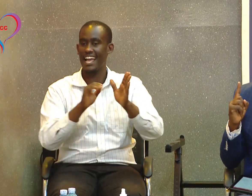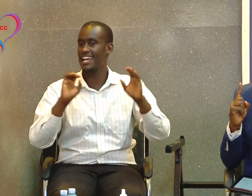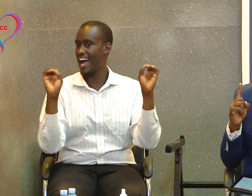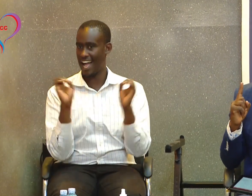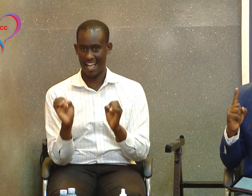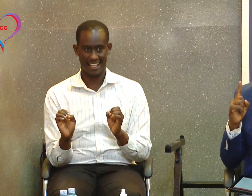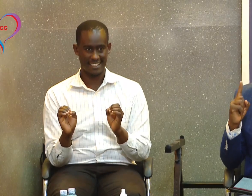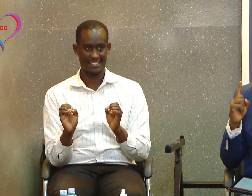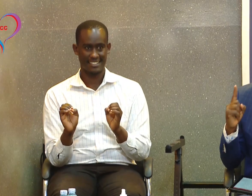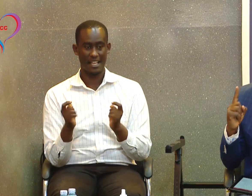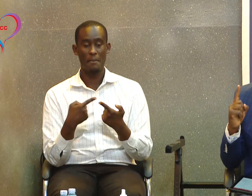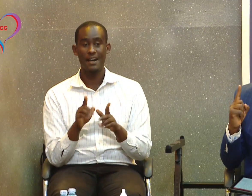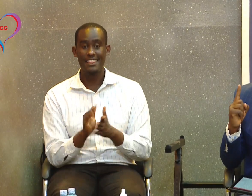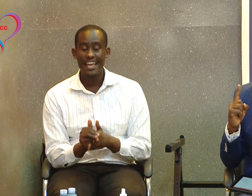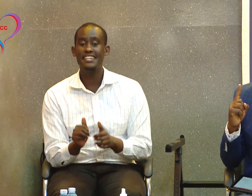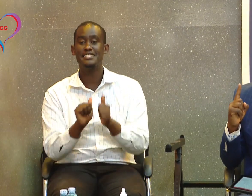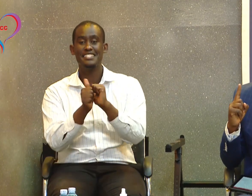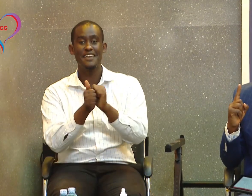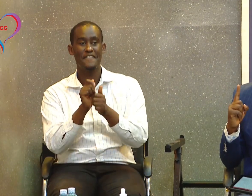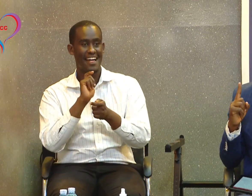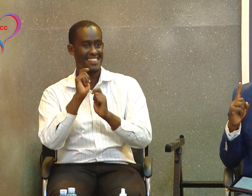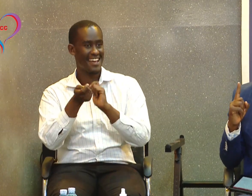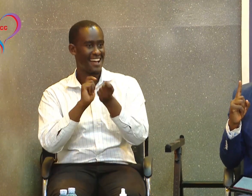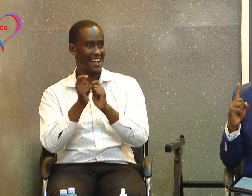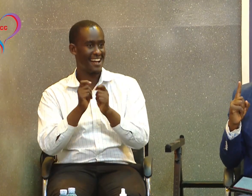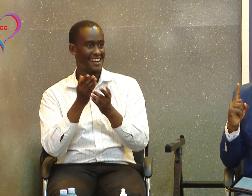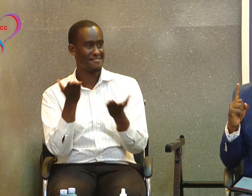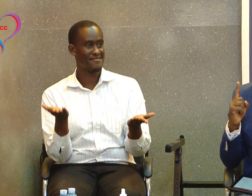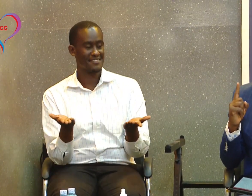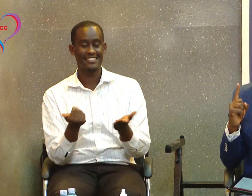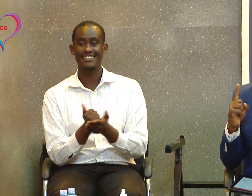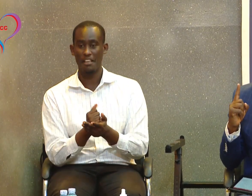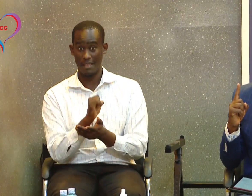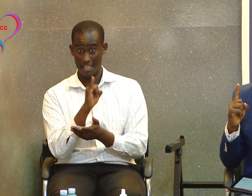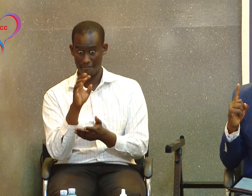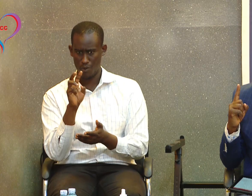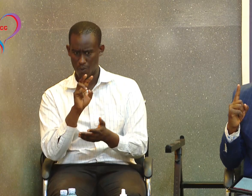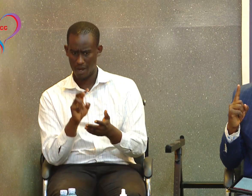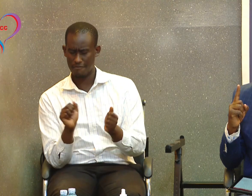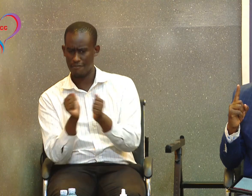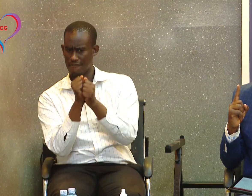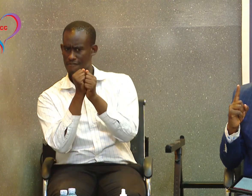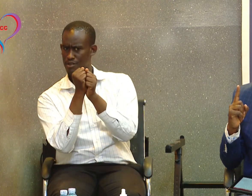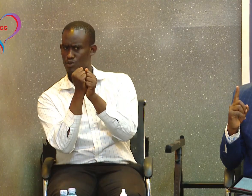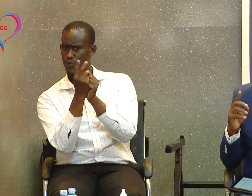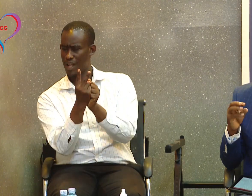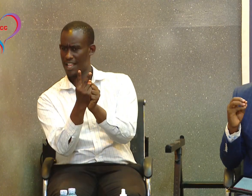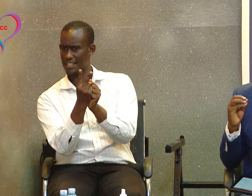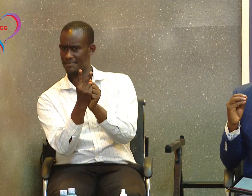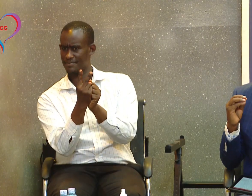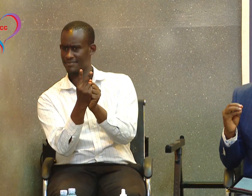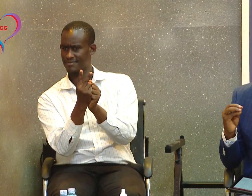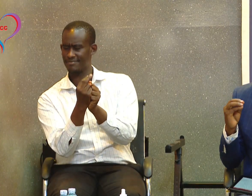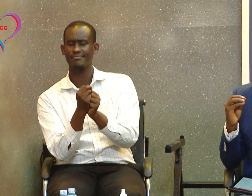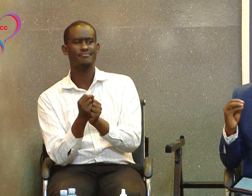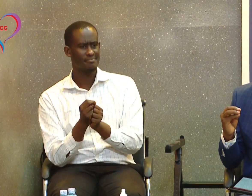olokoka bulokozi. Naye waliwo empeera. In fact, if you read from verse 12, ndowooza ate bw'osomera ddala okuva ku 12, it says